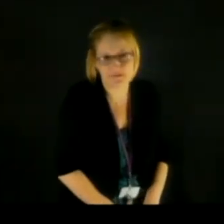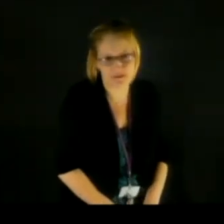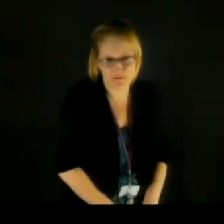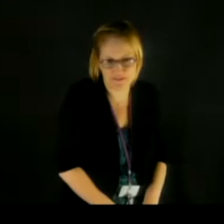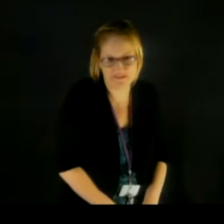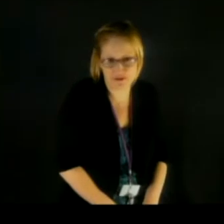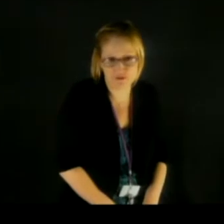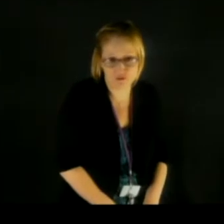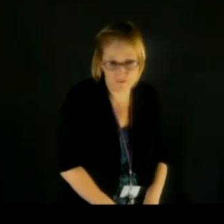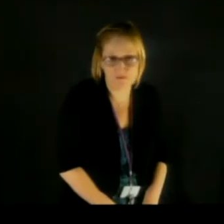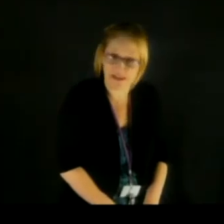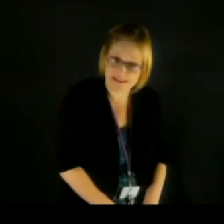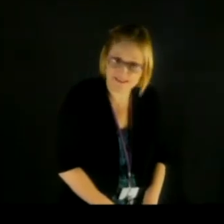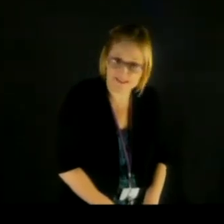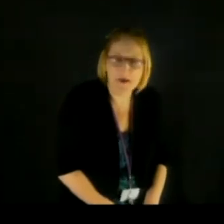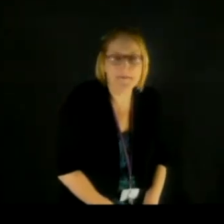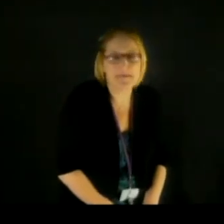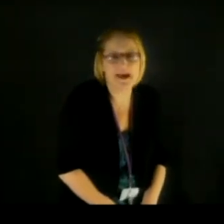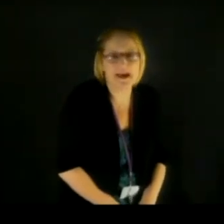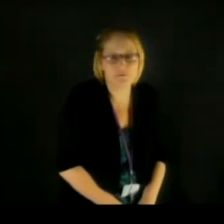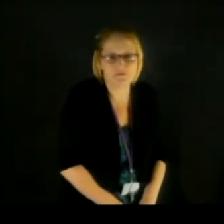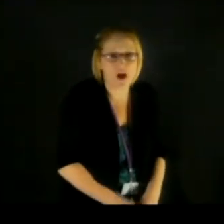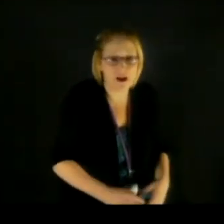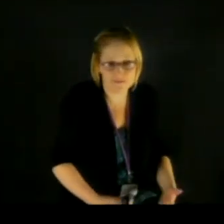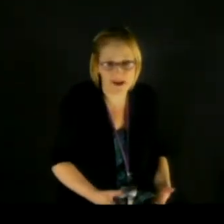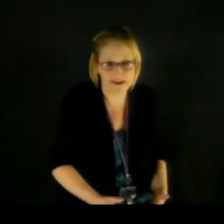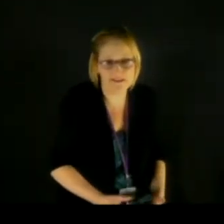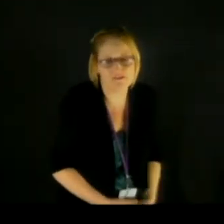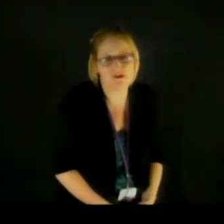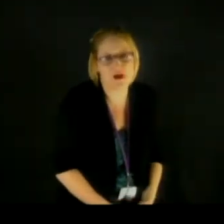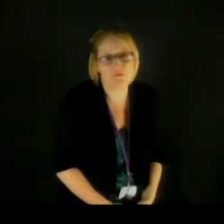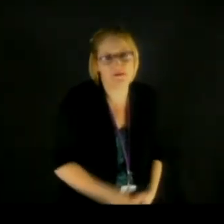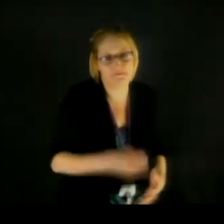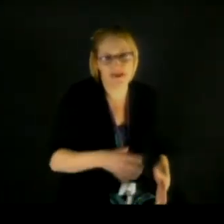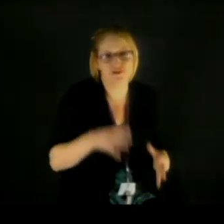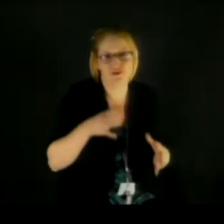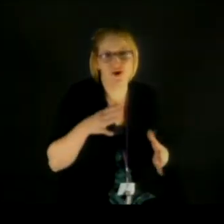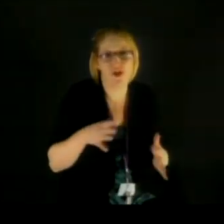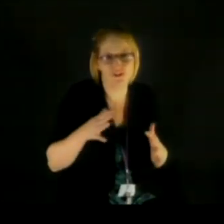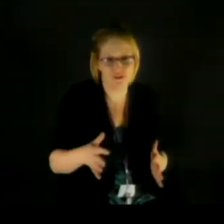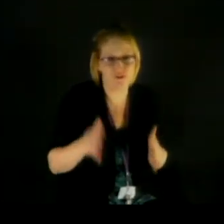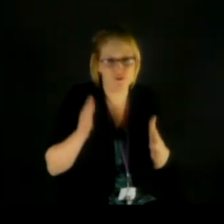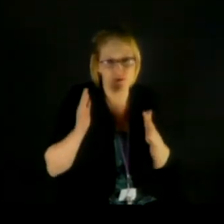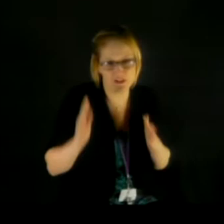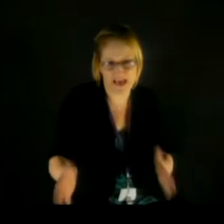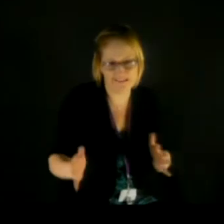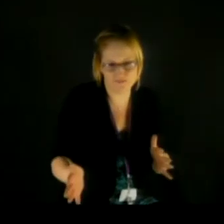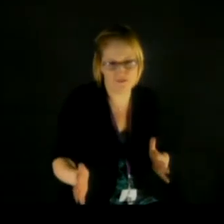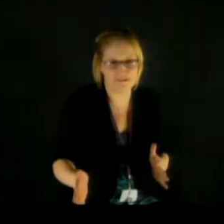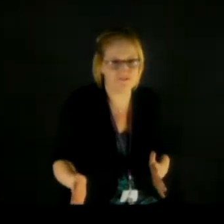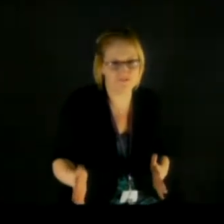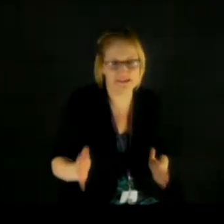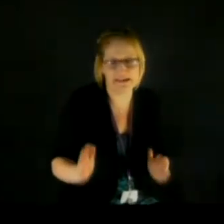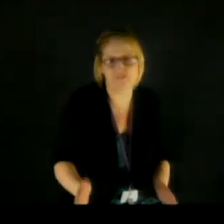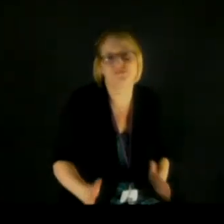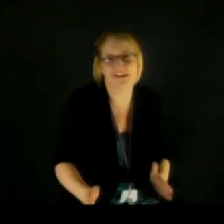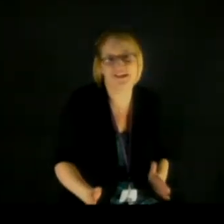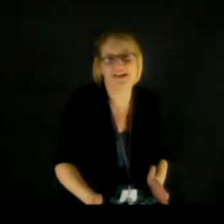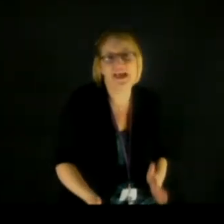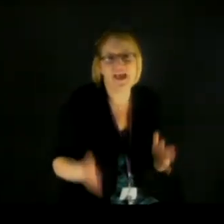know what the Senior Tribute is. And we've talked about it, so I want to make sure all of you, class of 2015, understand. At the